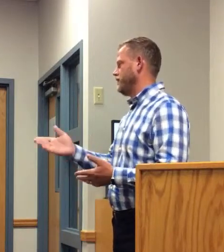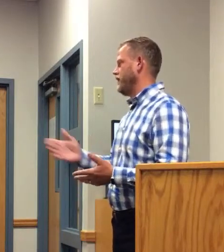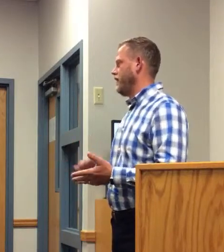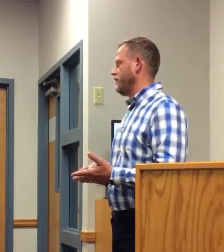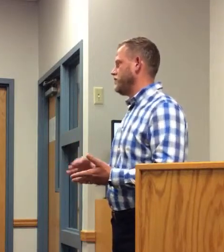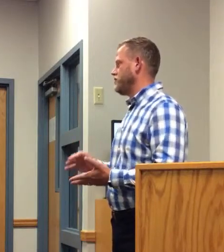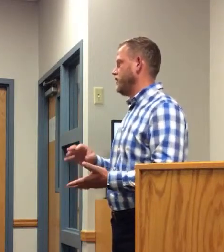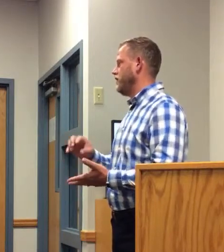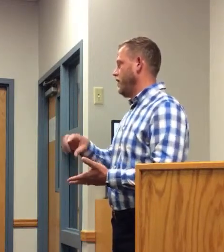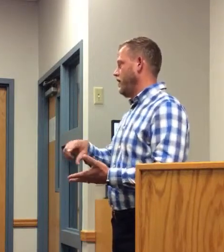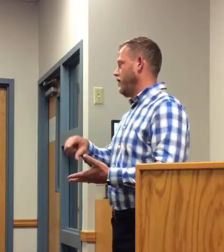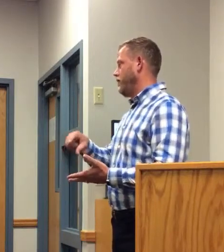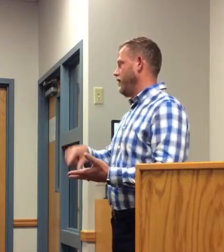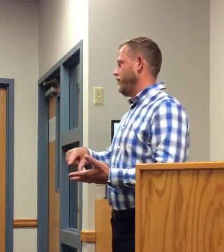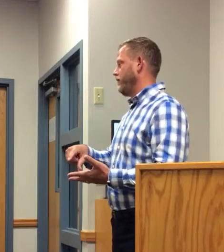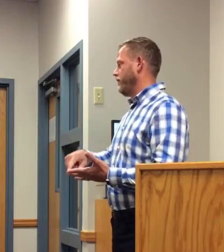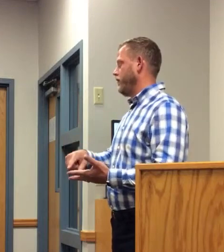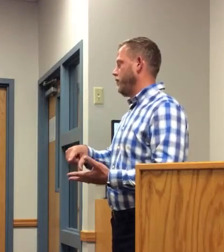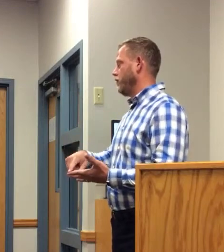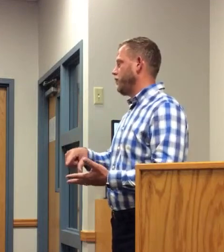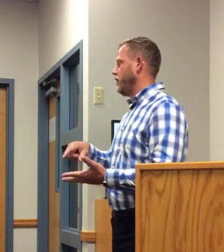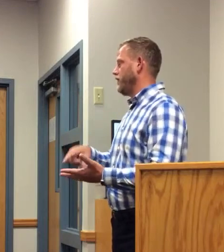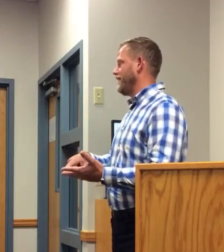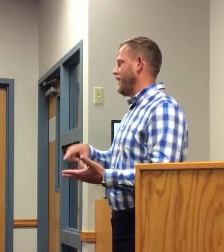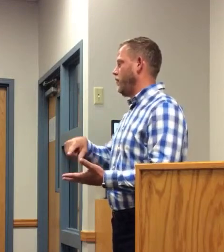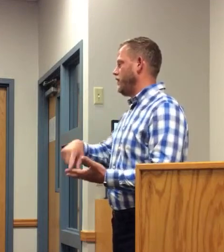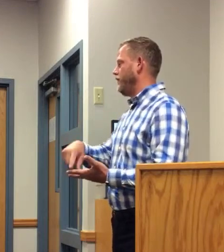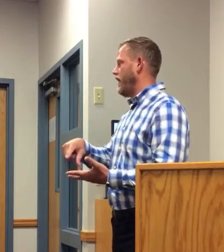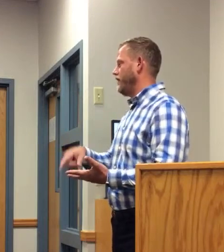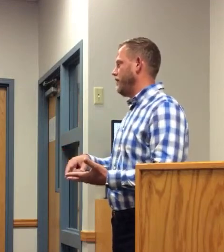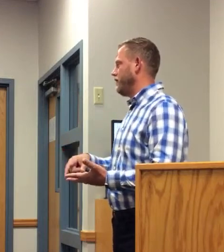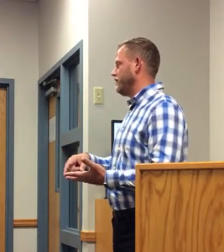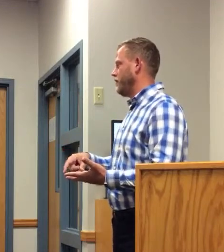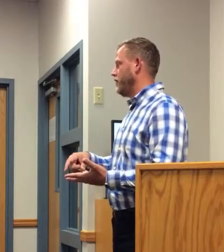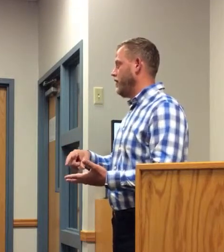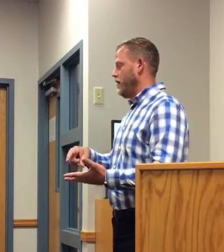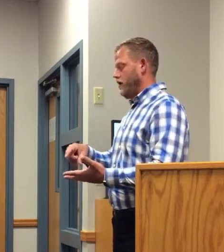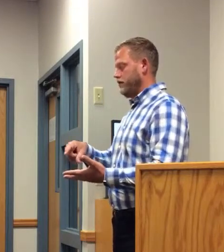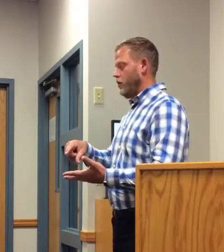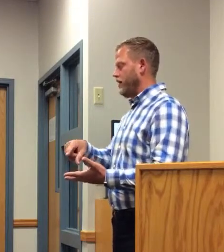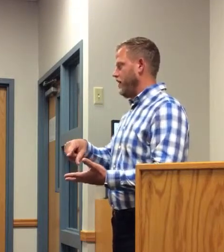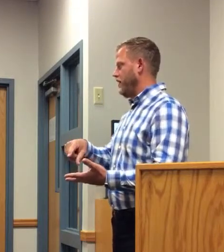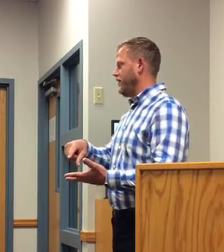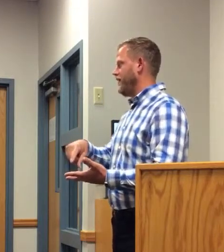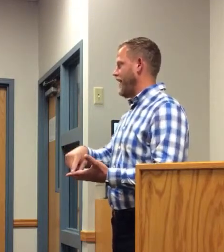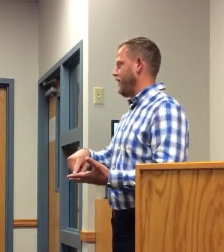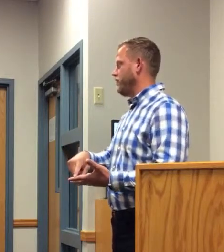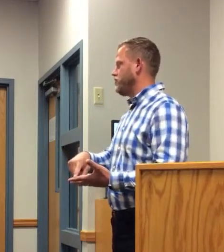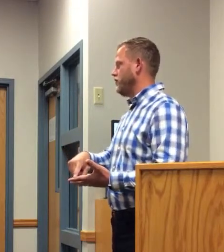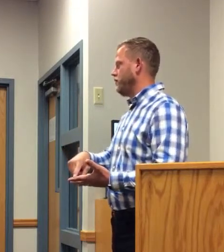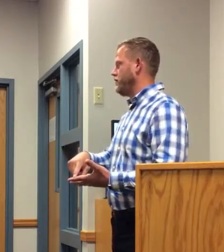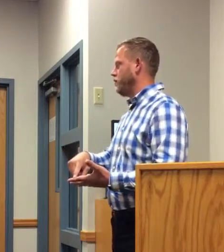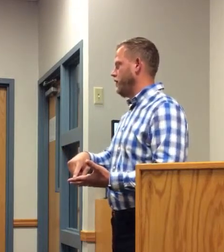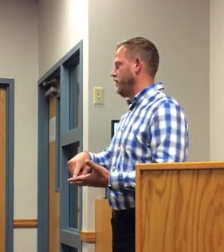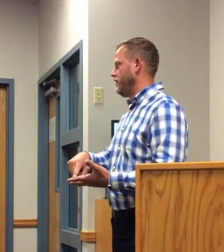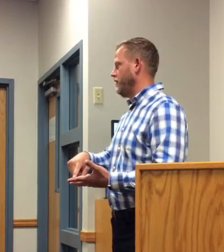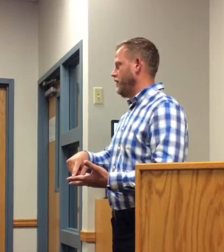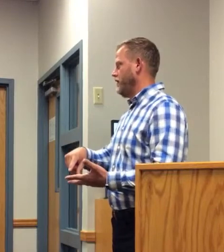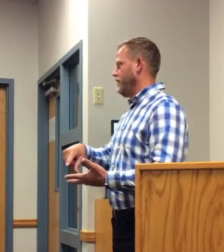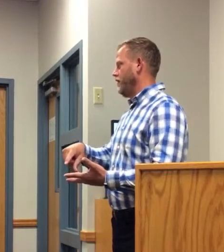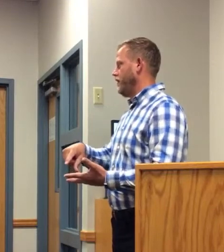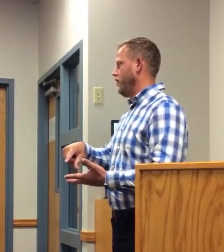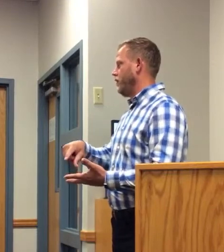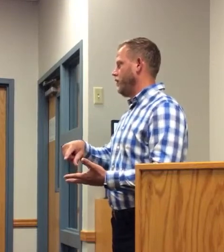of exceptions like dance and cheer, but for the most part, that's how we divided up the summer. So a kid didn't have to choose